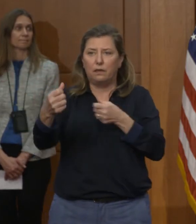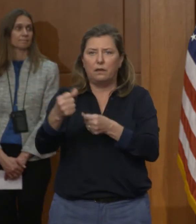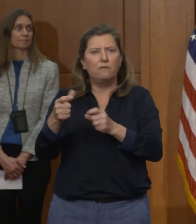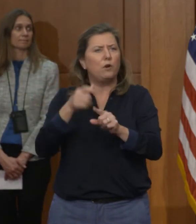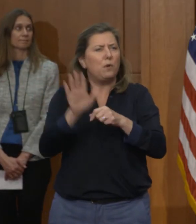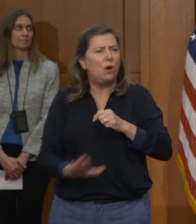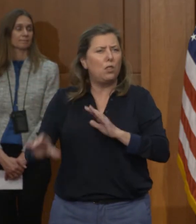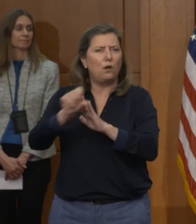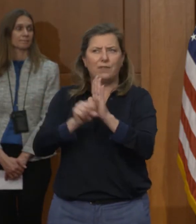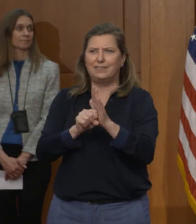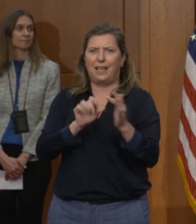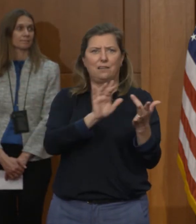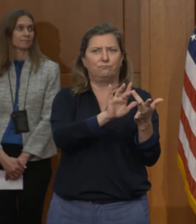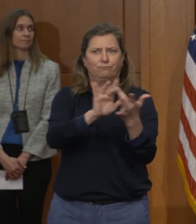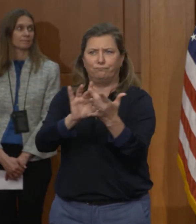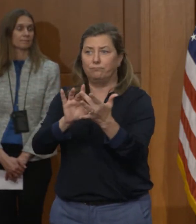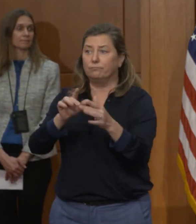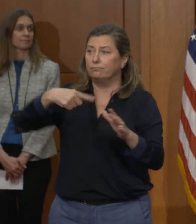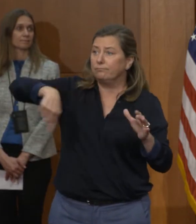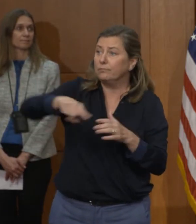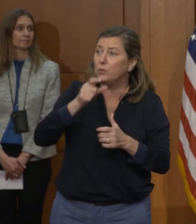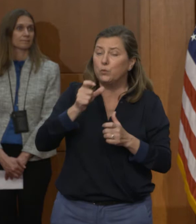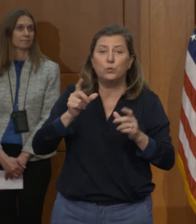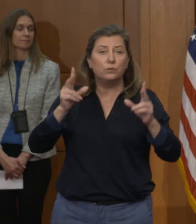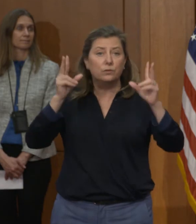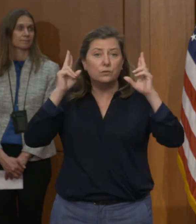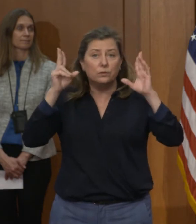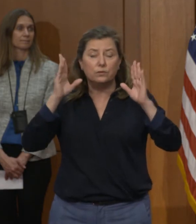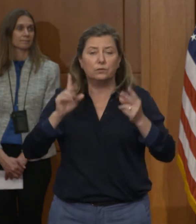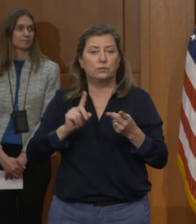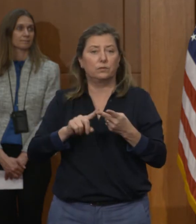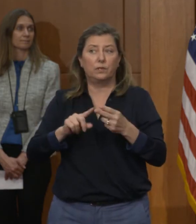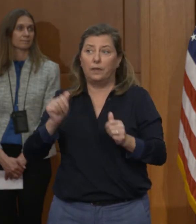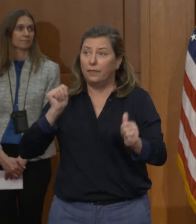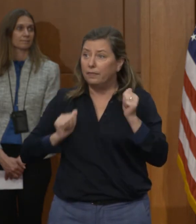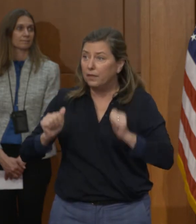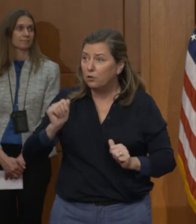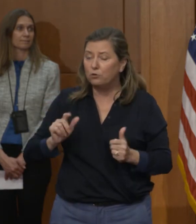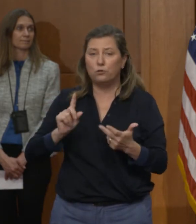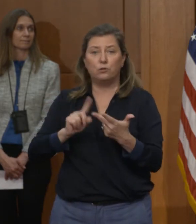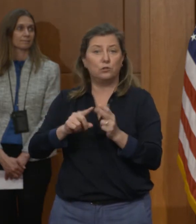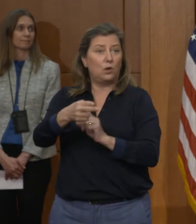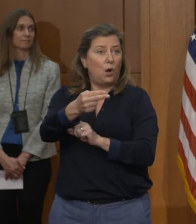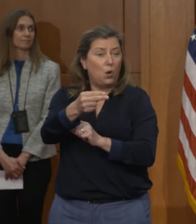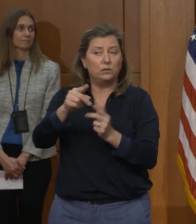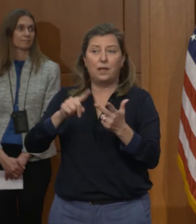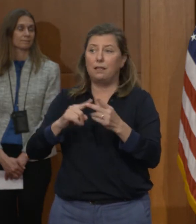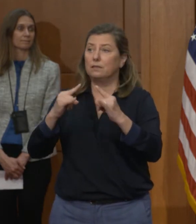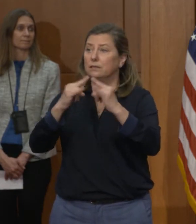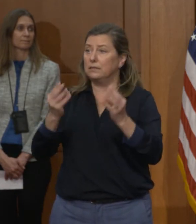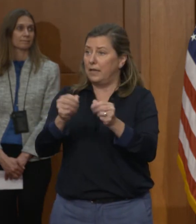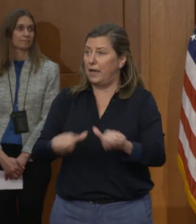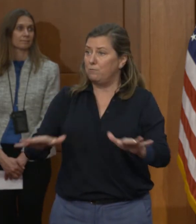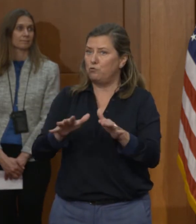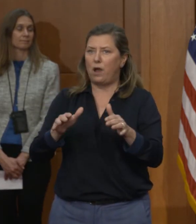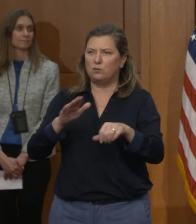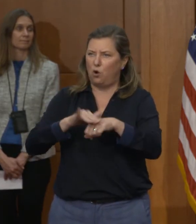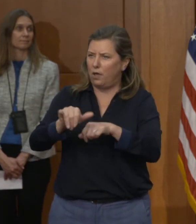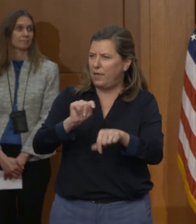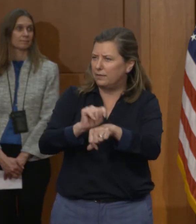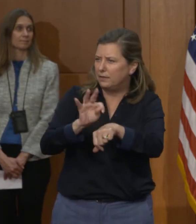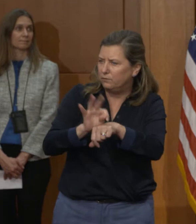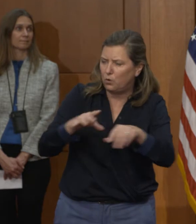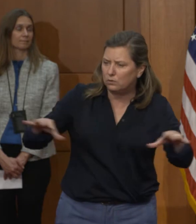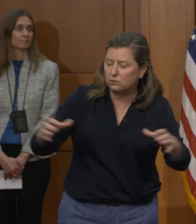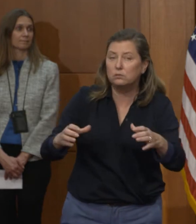our state. It includes barbershops, theaters, hotels, and campgrounds. We're talking